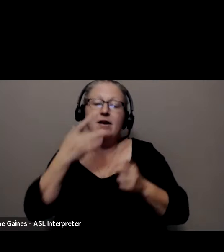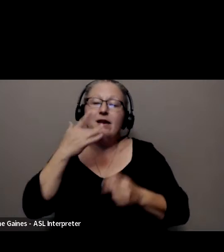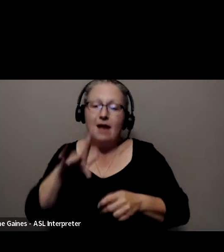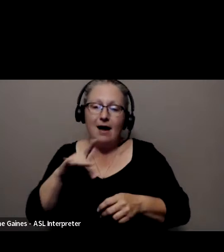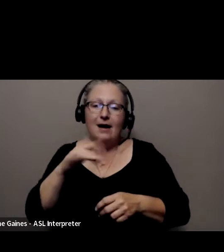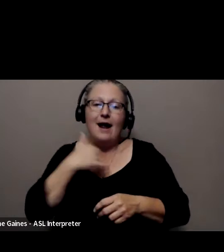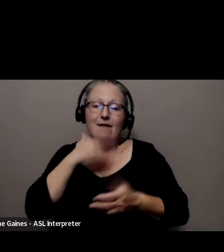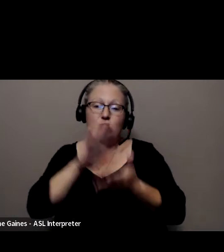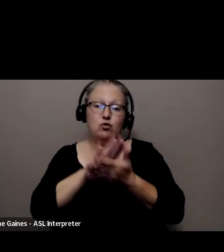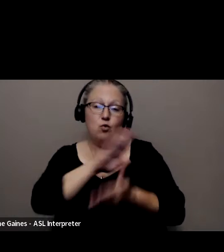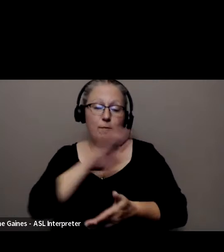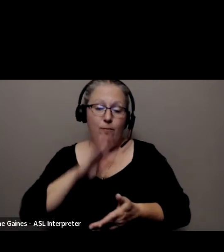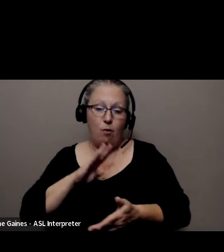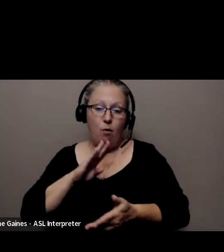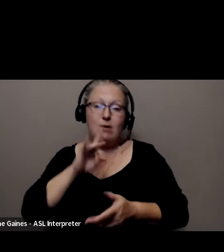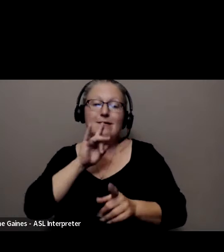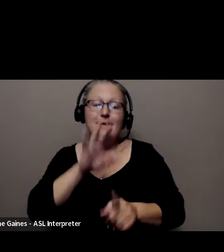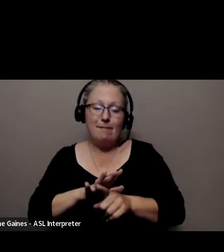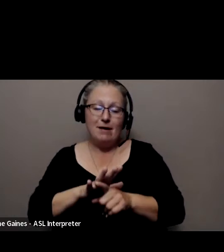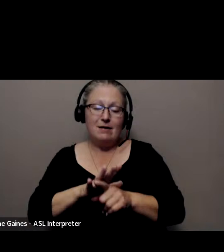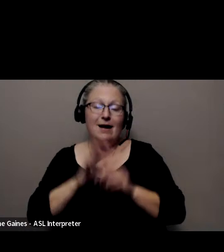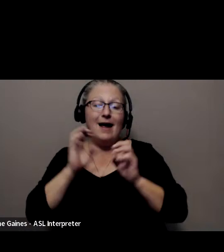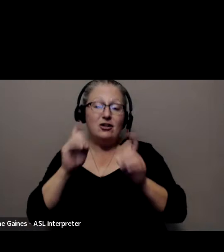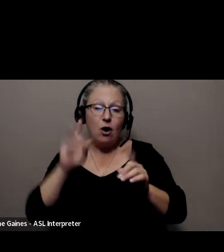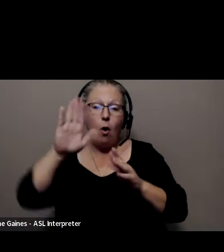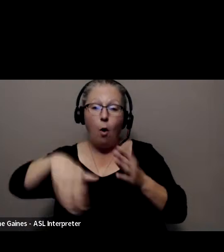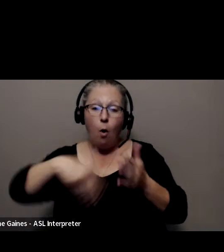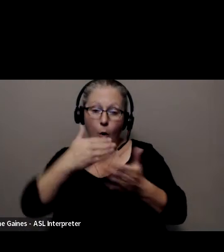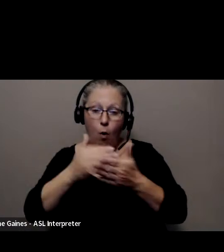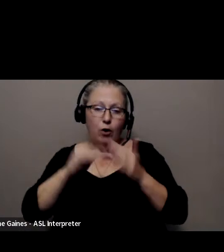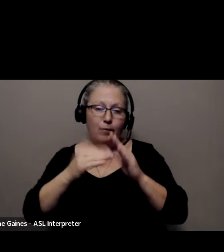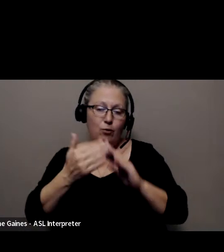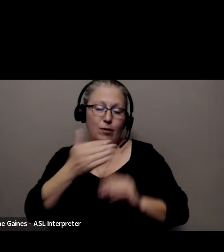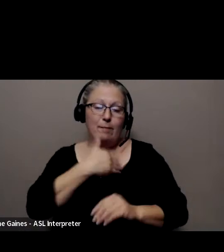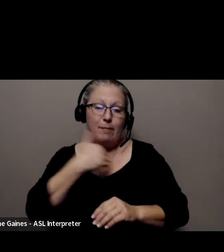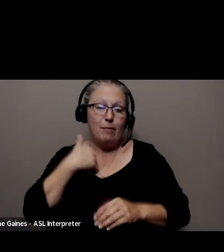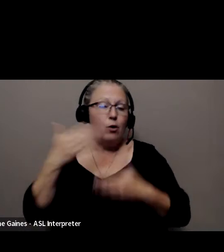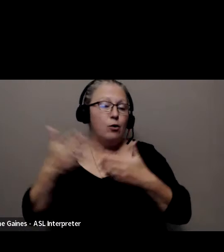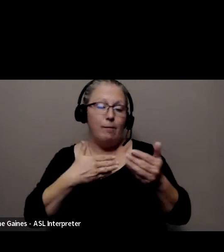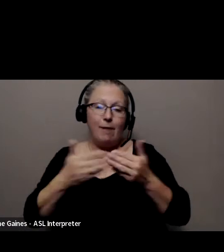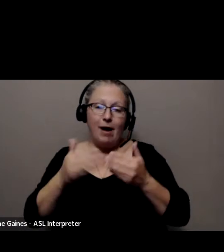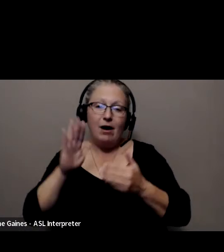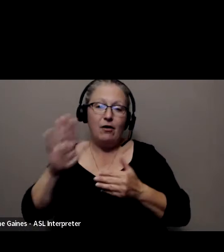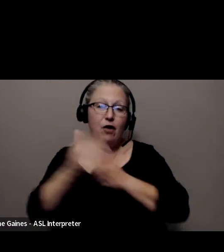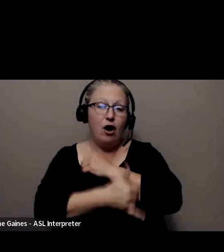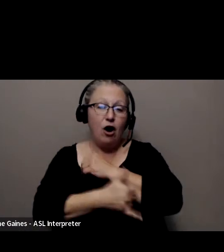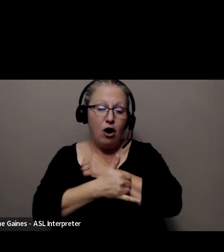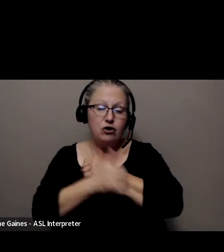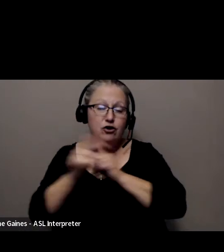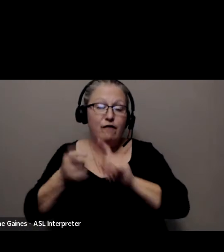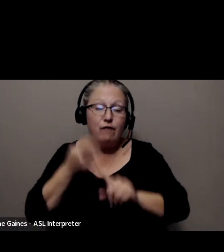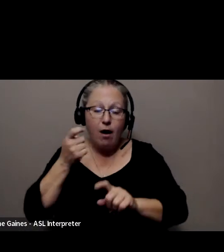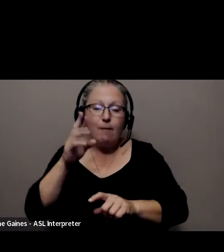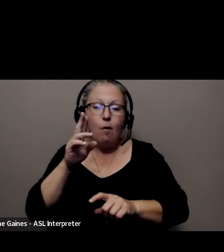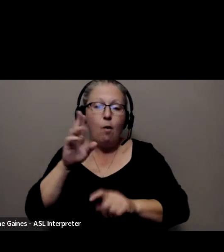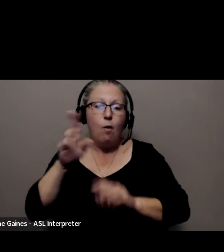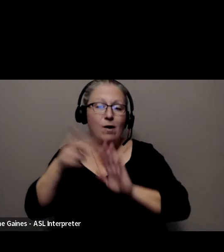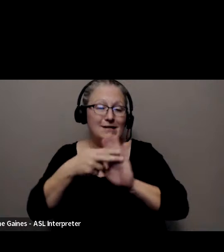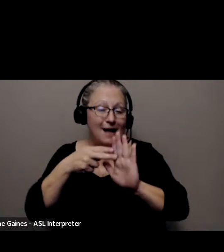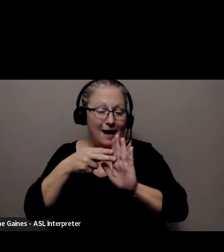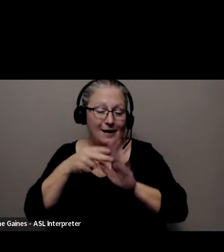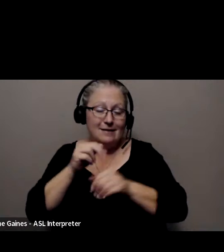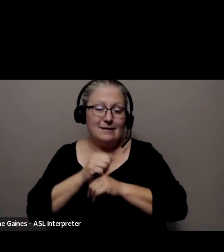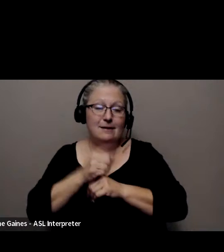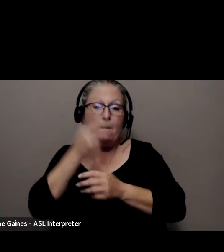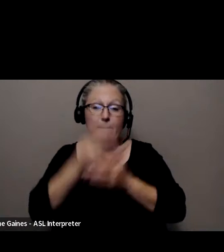to have a school board who is committed to educating all of its community members, regardless of country of origin or status. And